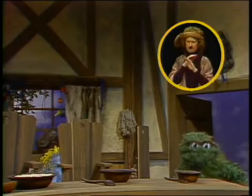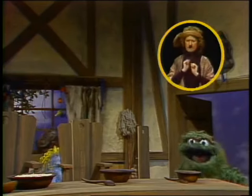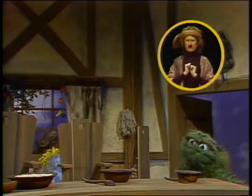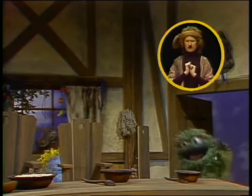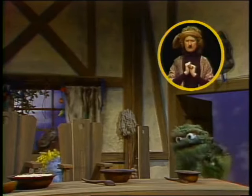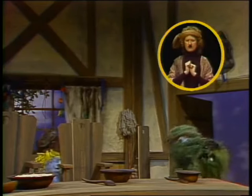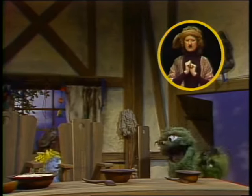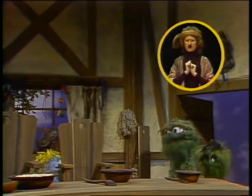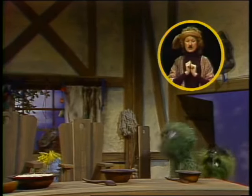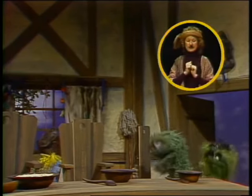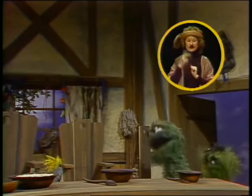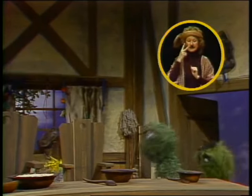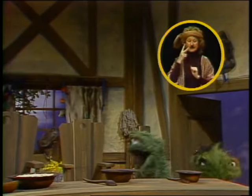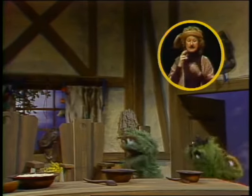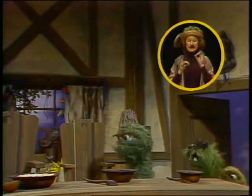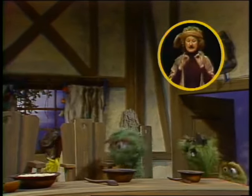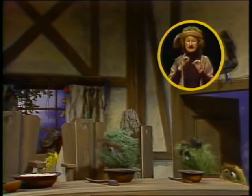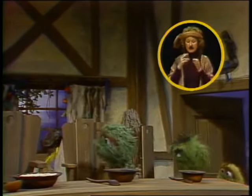if our porridge has cooled down.